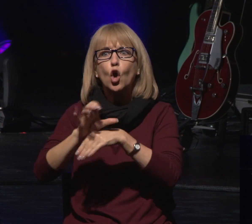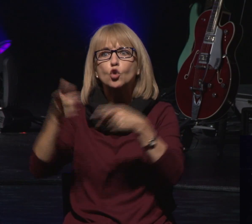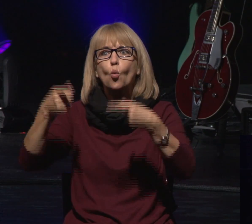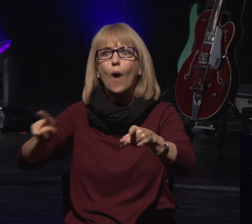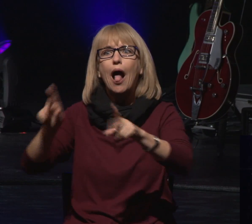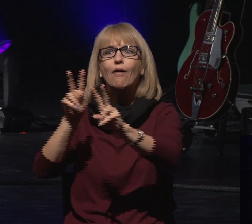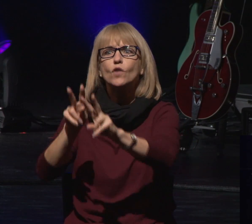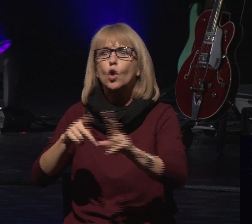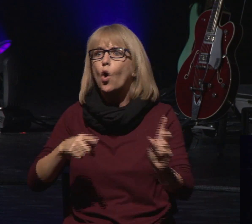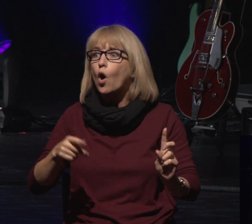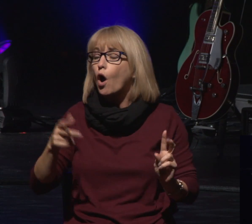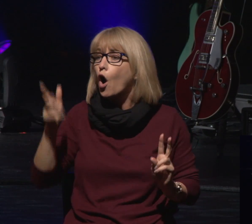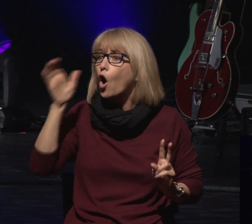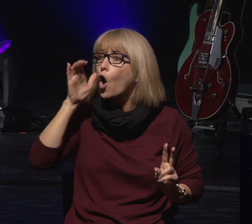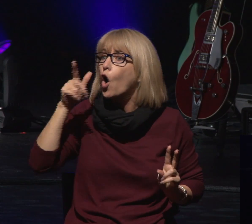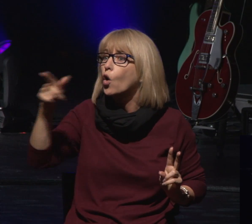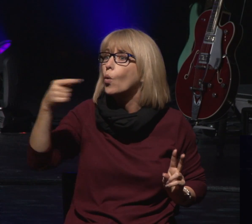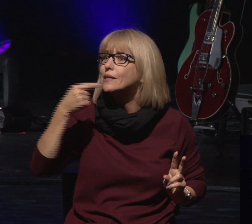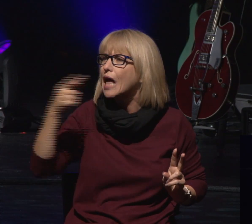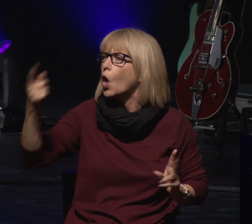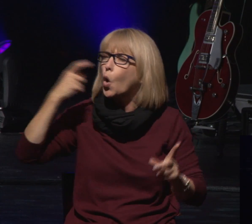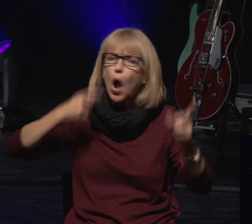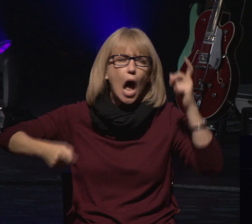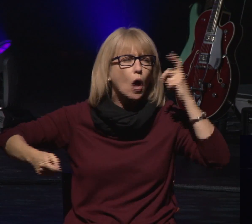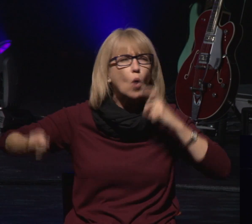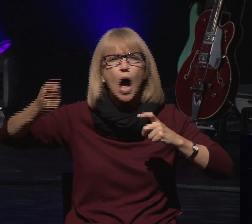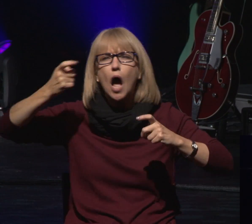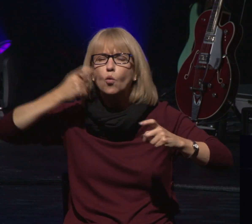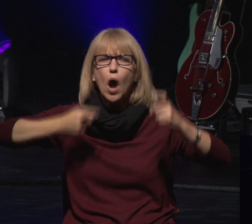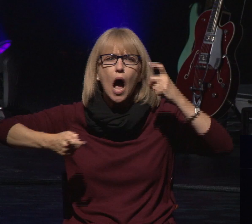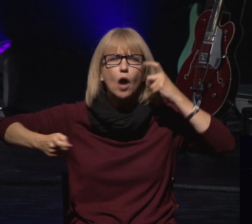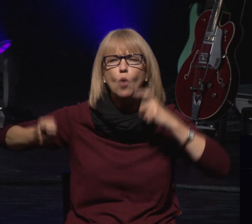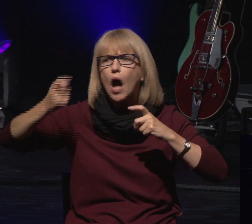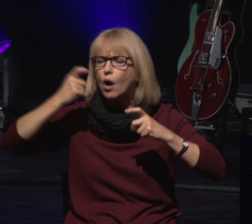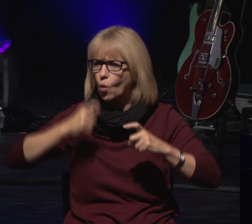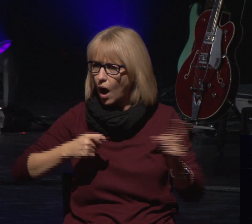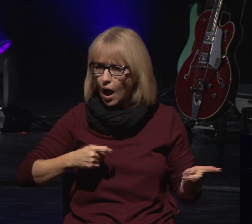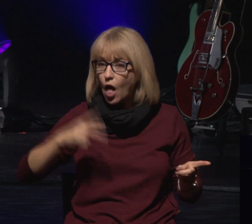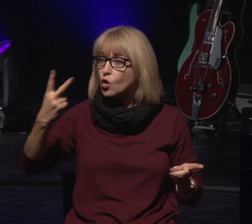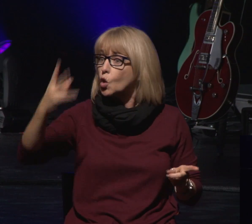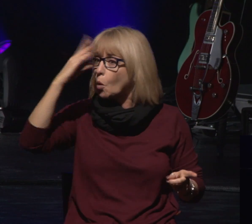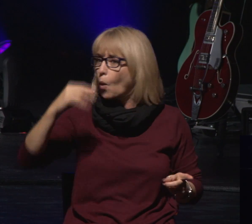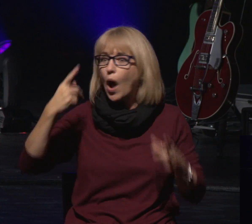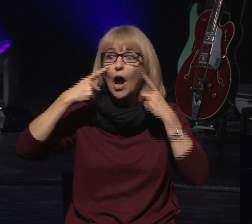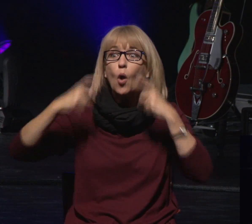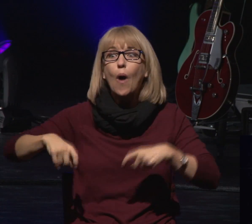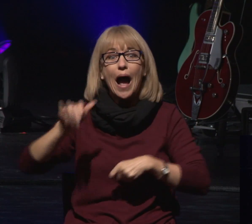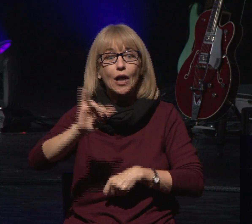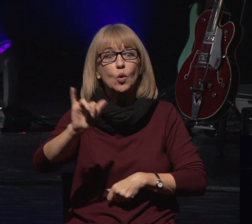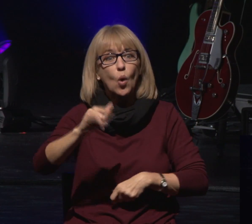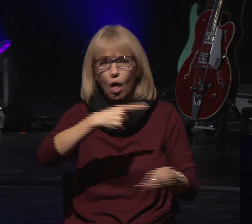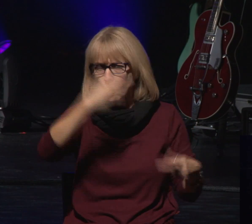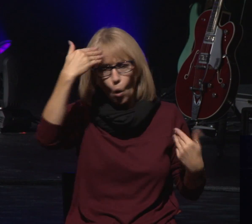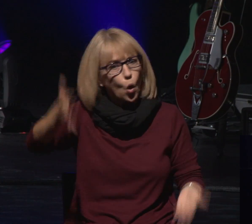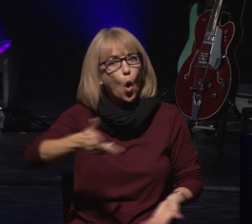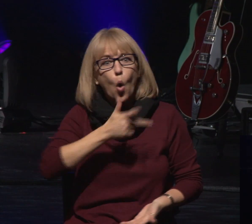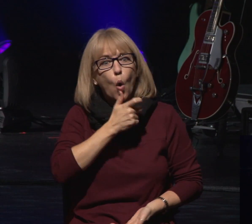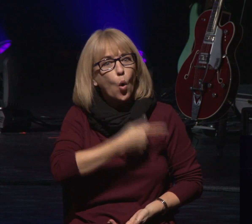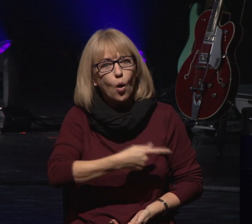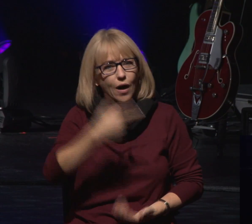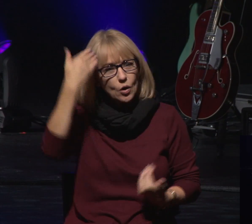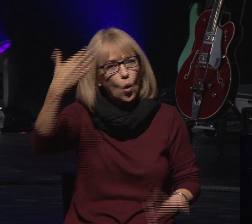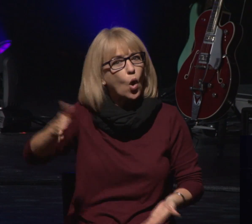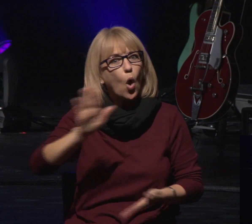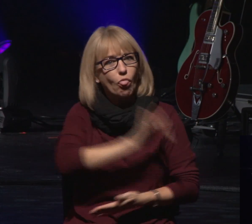on, and they're sitting there, and they show them, and they're just crying and sobbing because they don't know who they're talking about, these two wonderful boys. It all